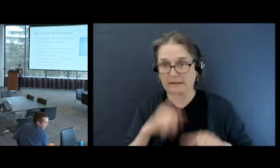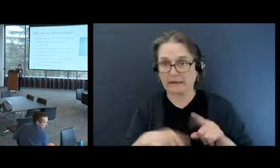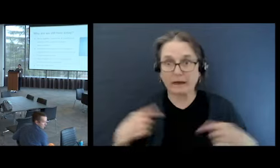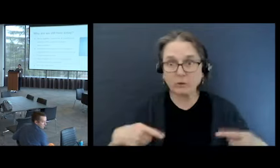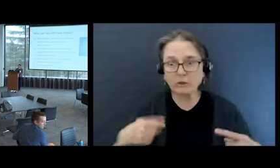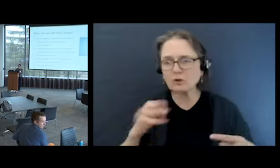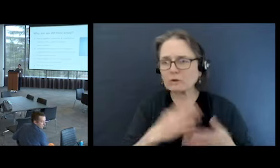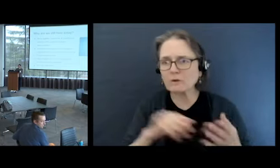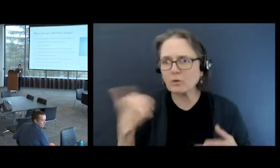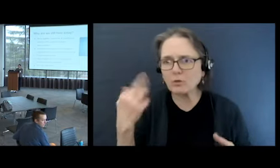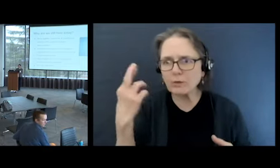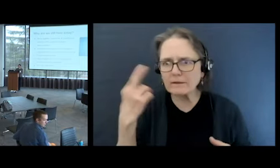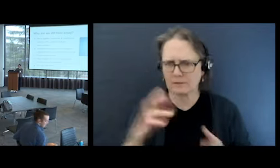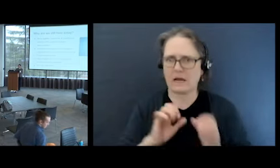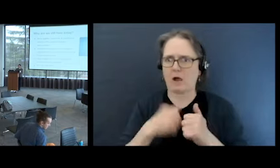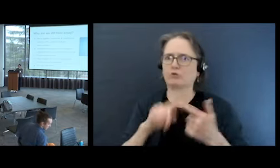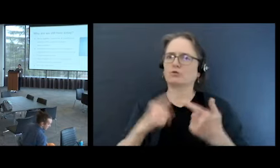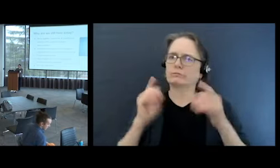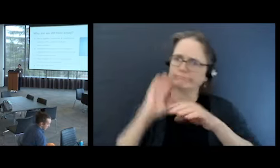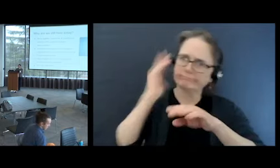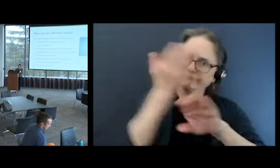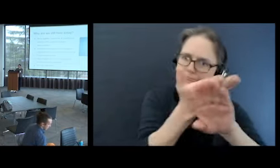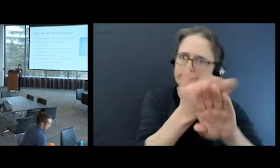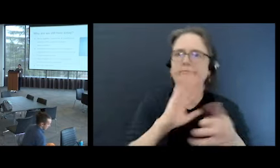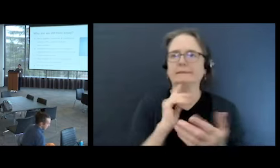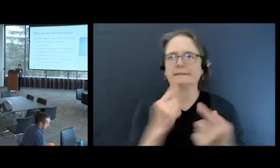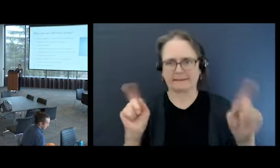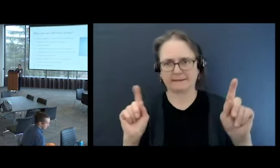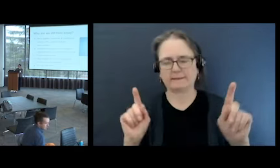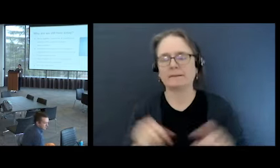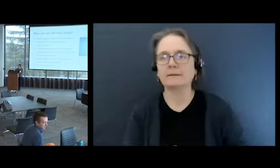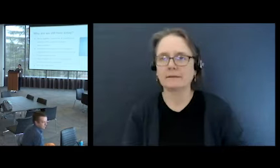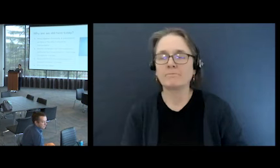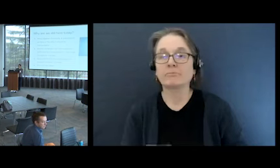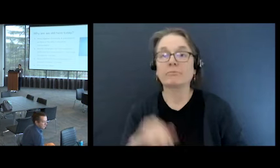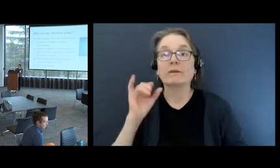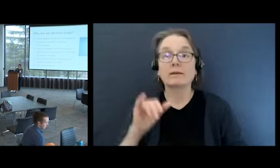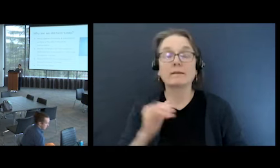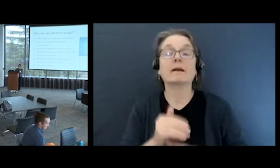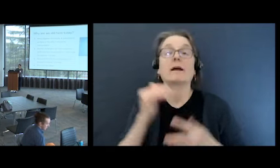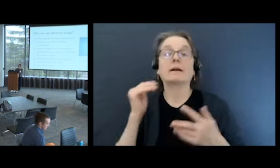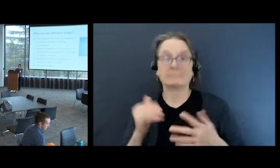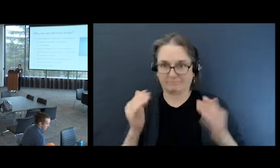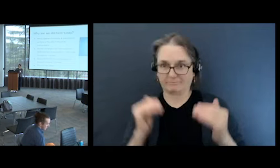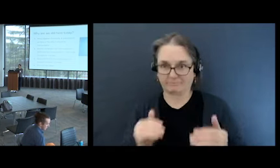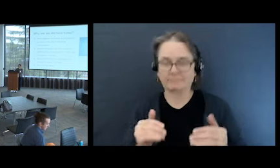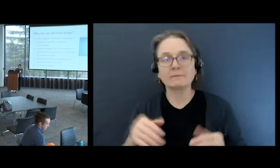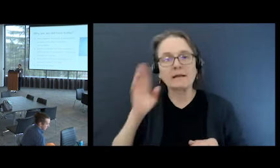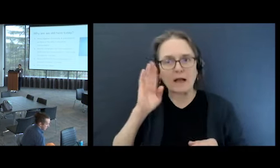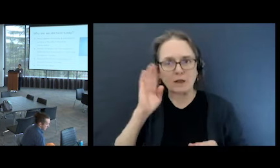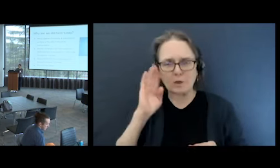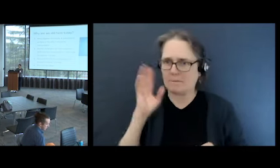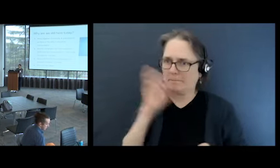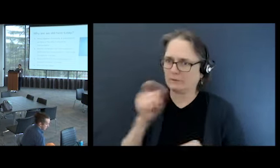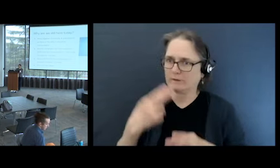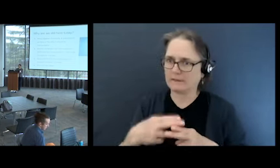Hi everyone, my name is Vanessa Bohm. I'm the imposter in the room. I am a data scientist. I'm currently working in logistics, but I'm